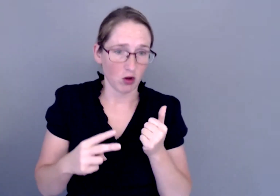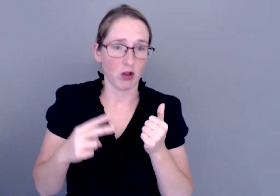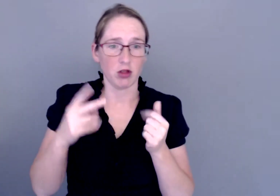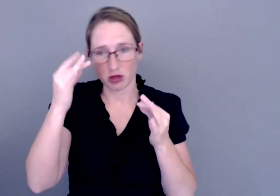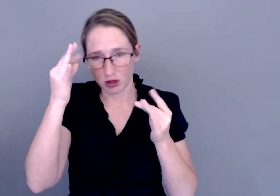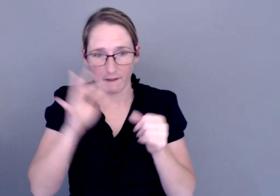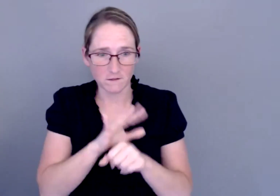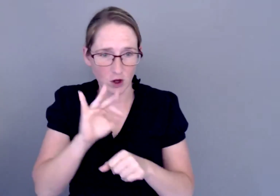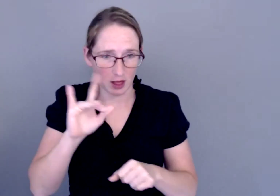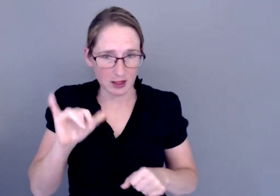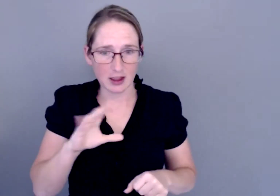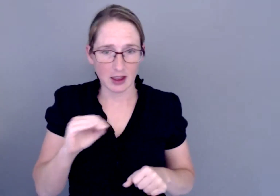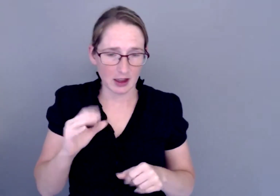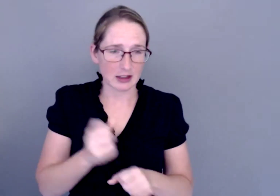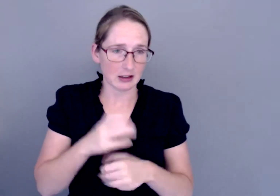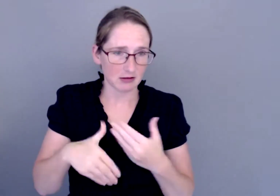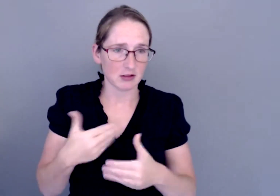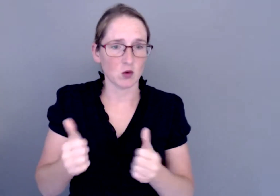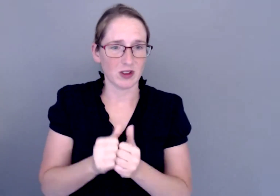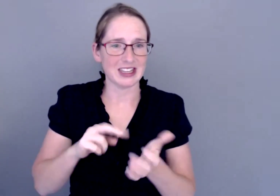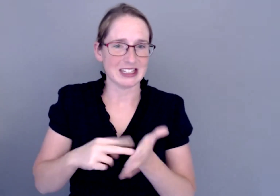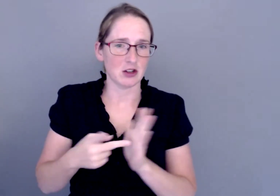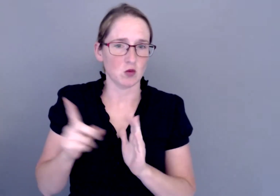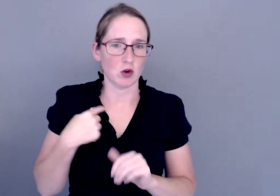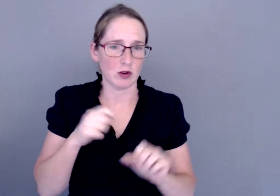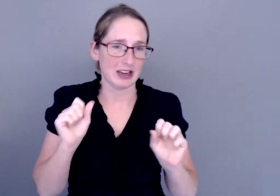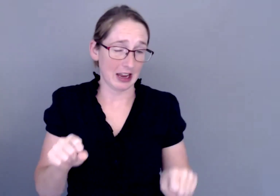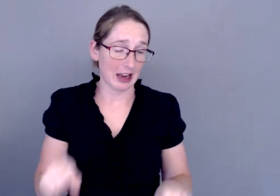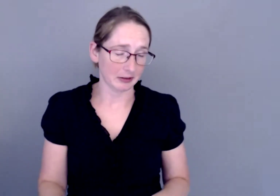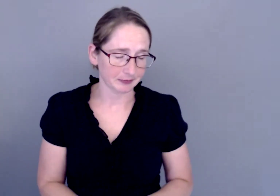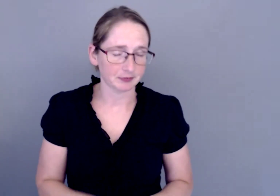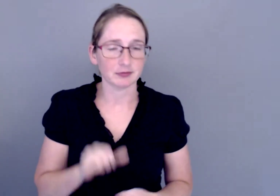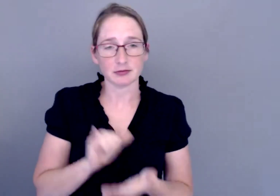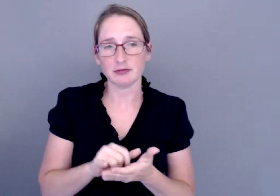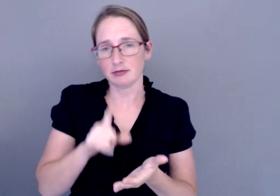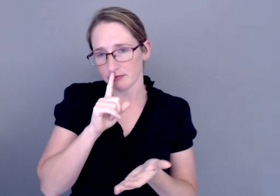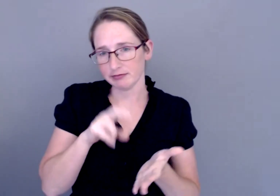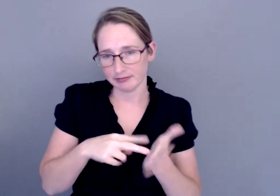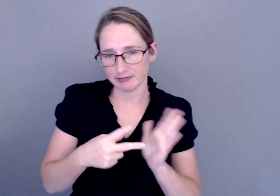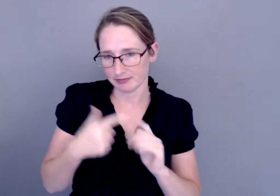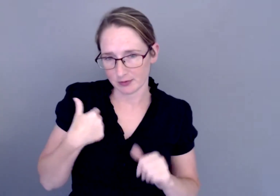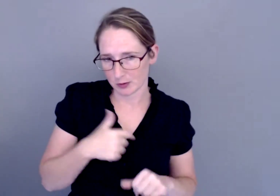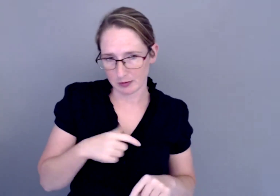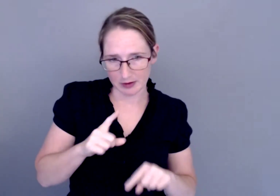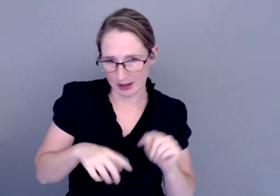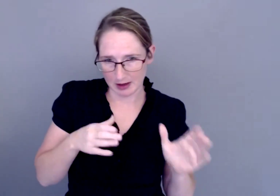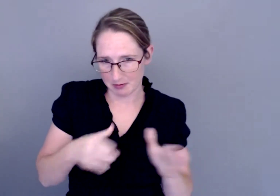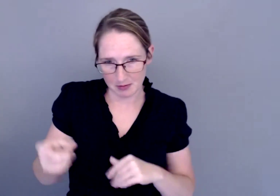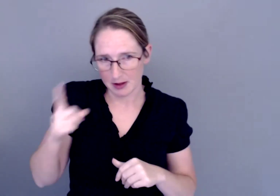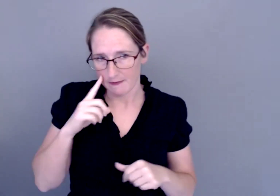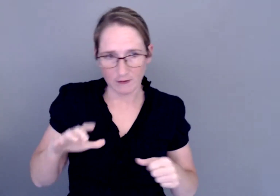thoughtfully and move with intention where we can. That does mean, however, that we cannot plan for